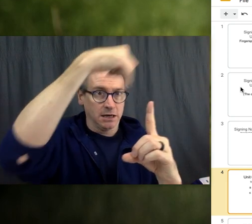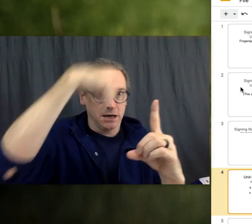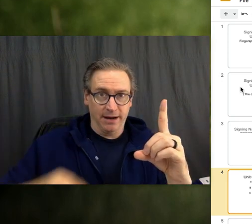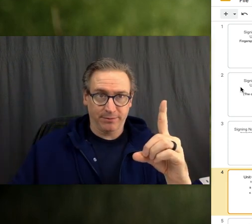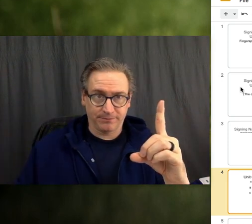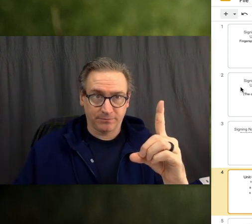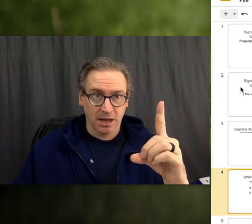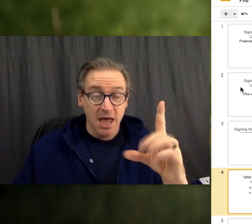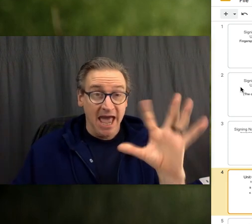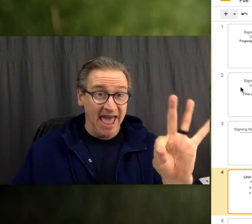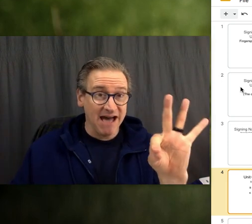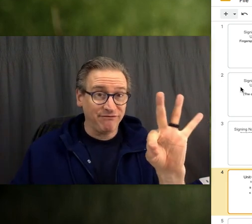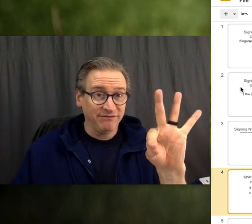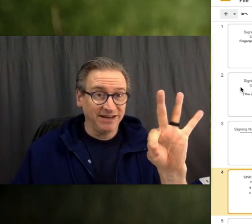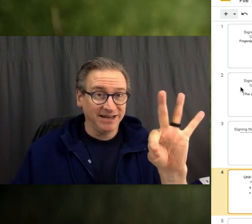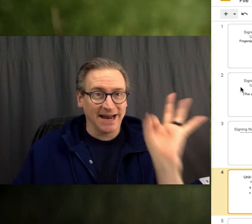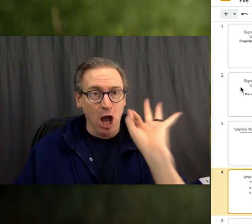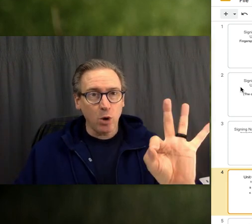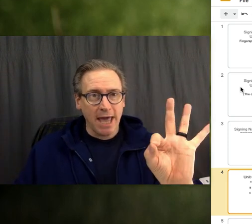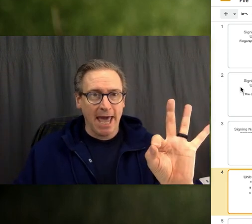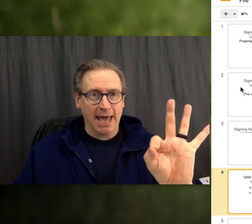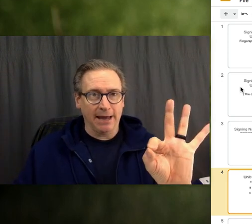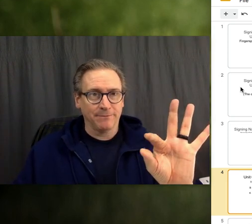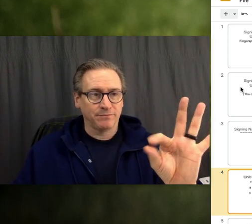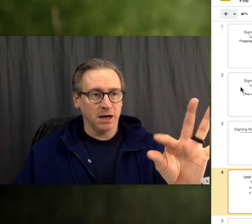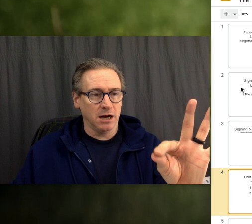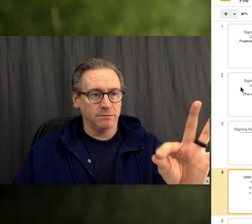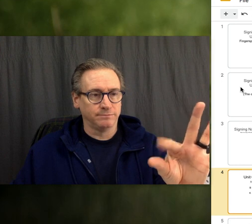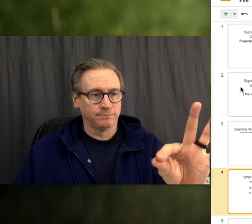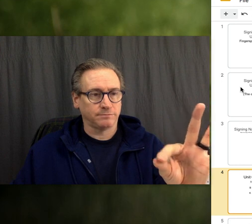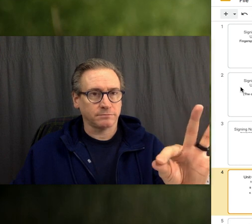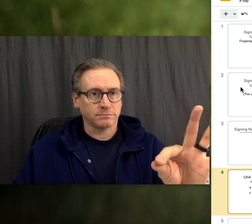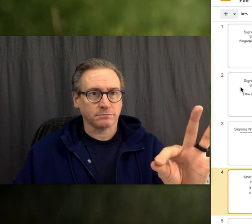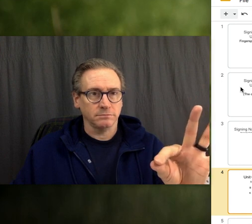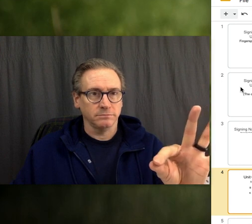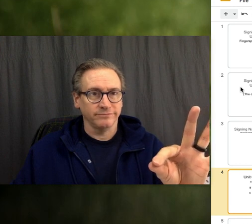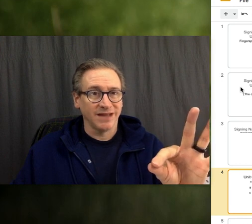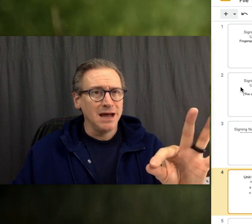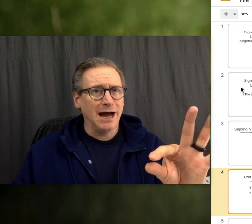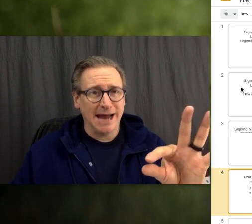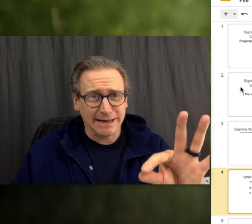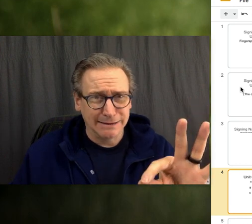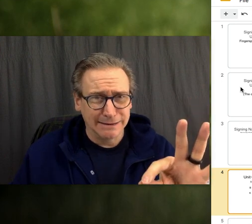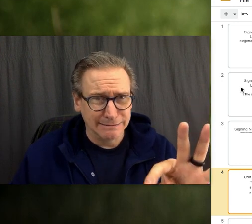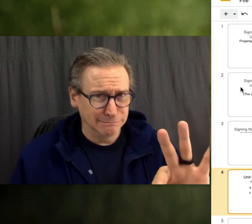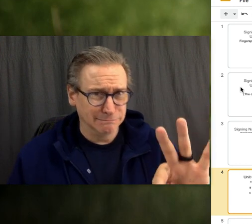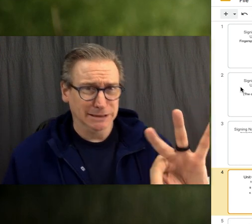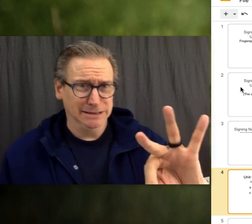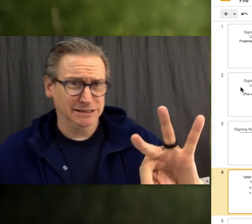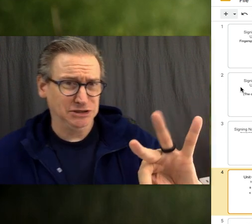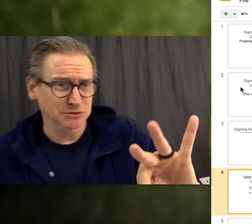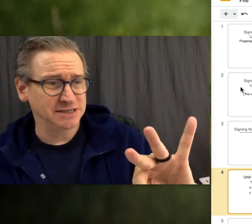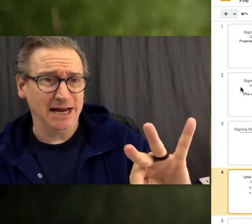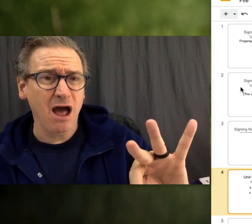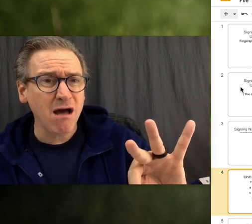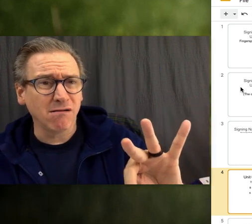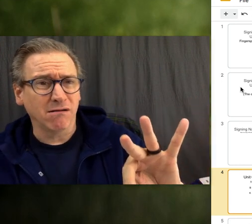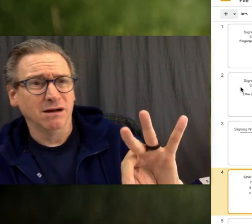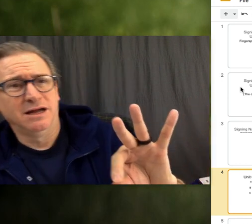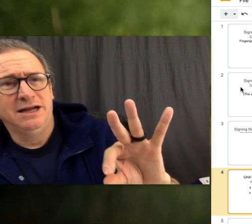stick coming up. F is like, okay. I had a student